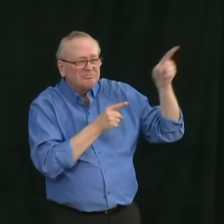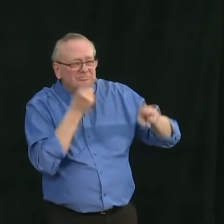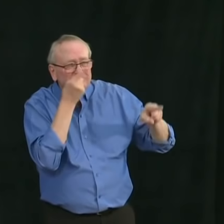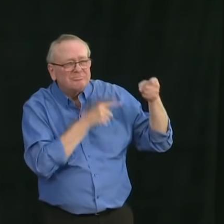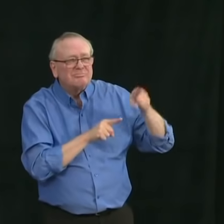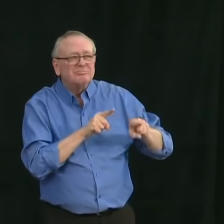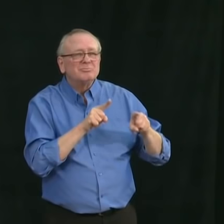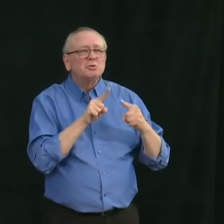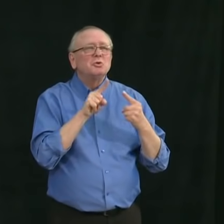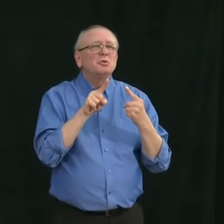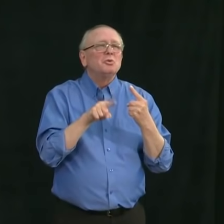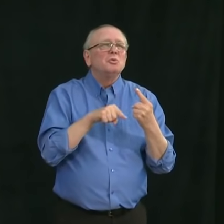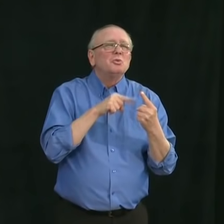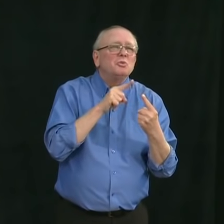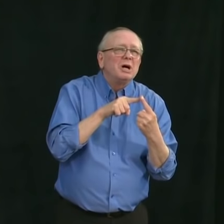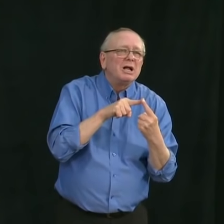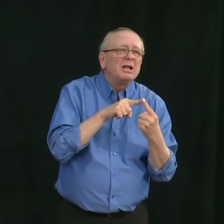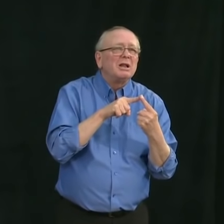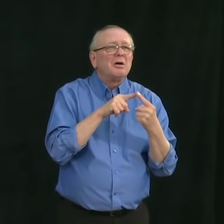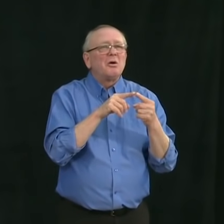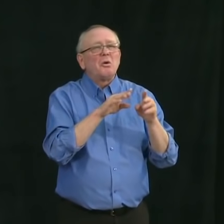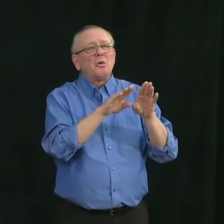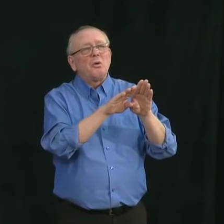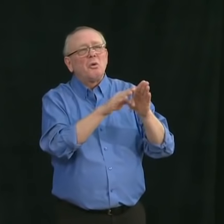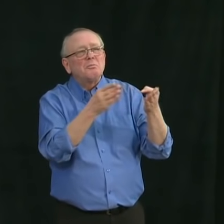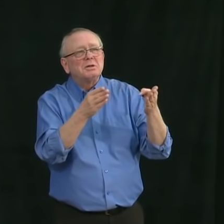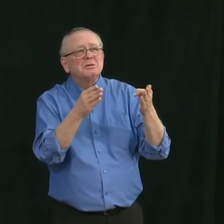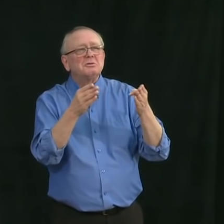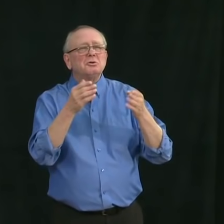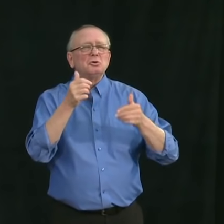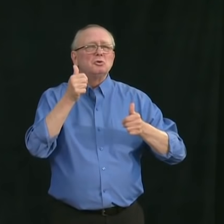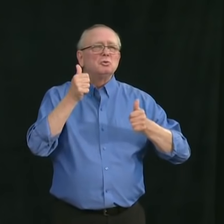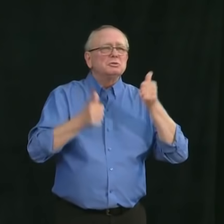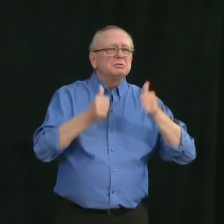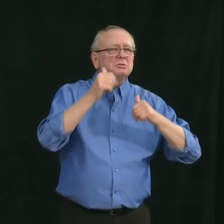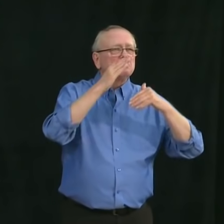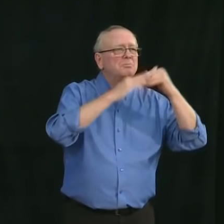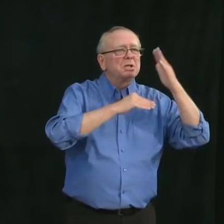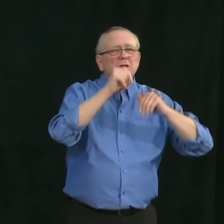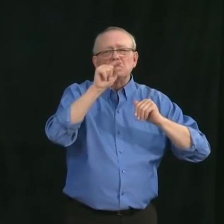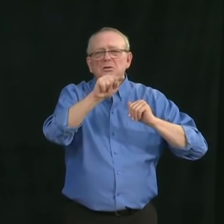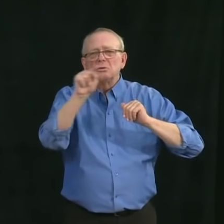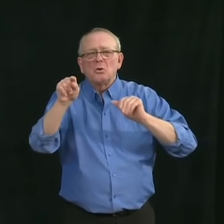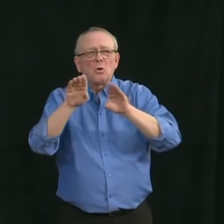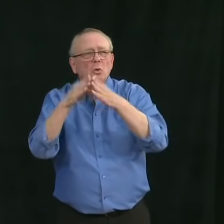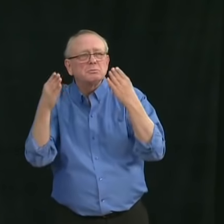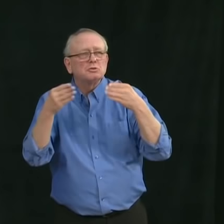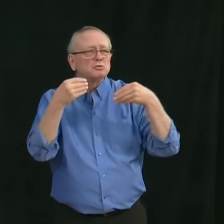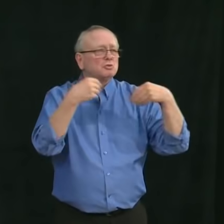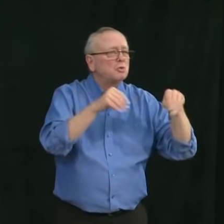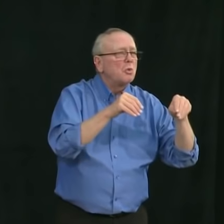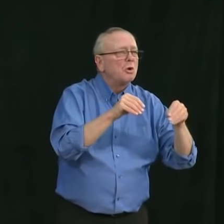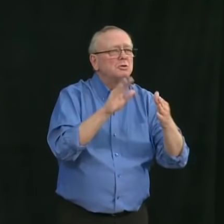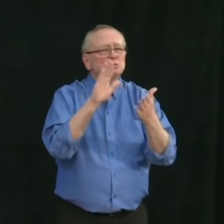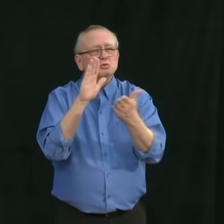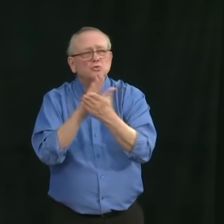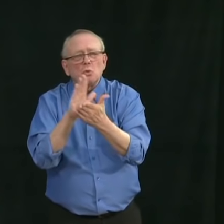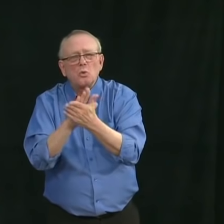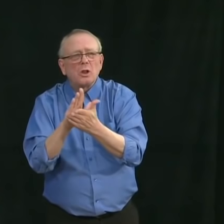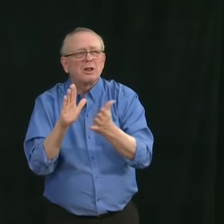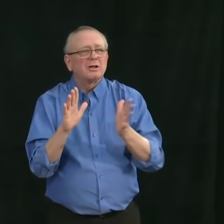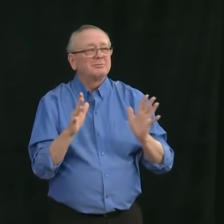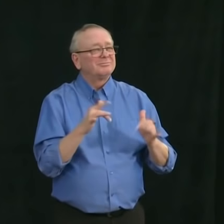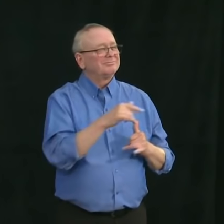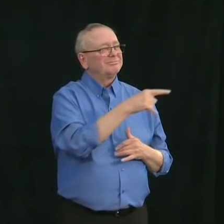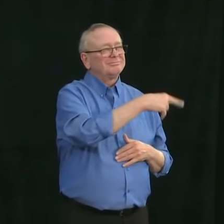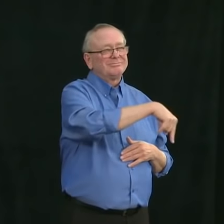and sequencing, you can anticipate at some point in the future, once those decisions have been made, that will be